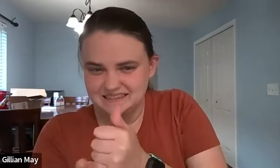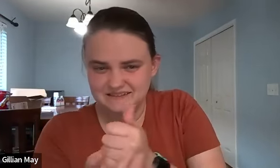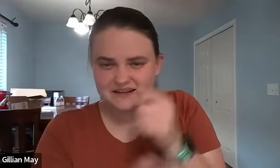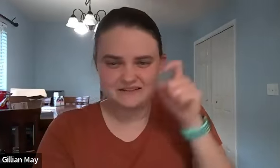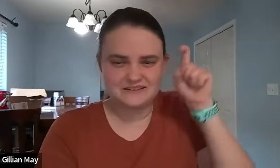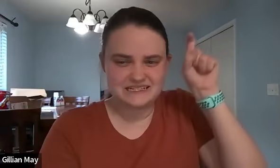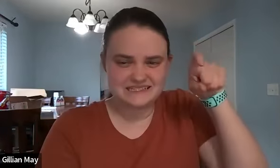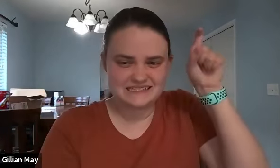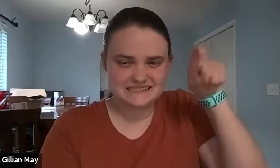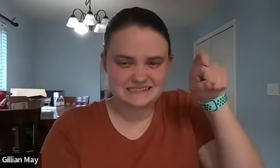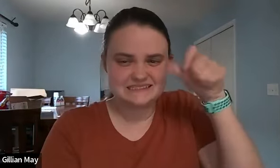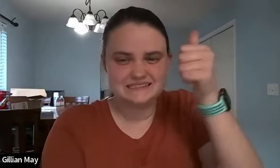I had a little sentence in it.